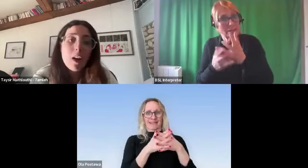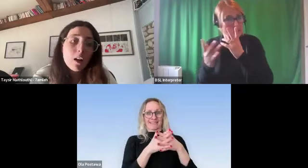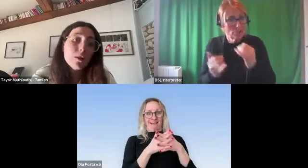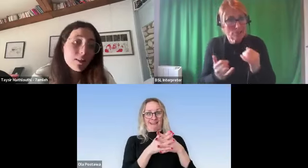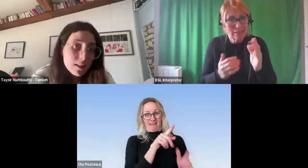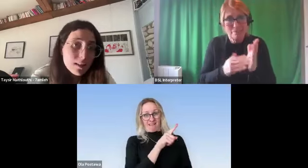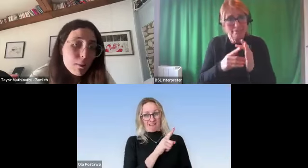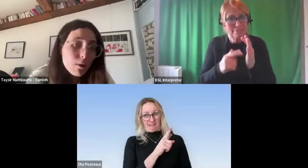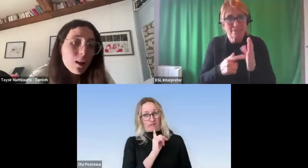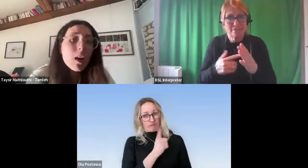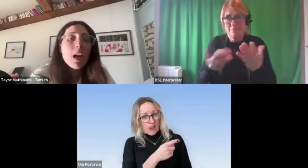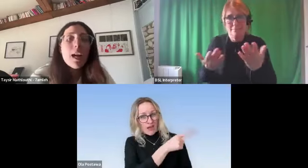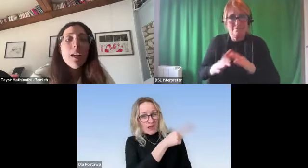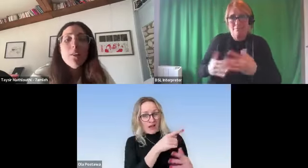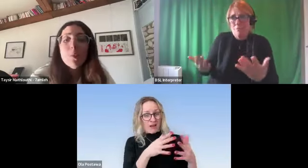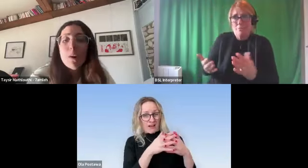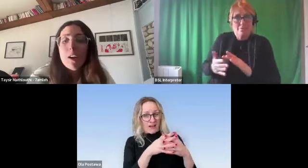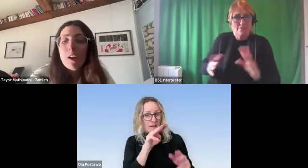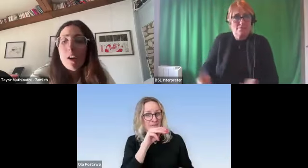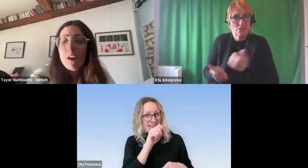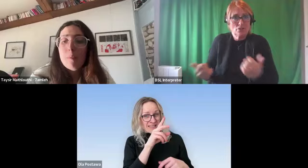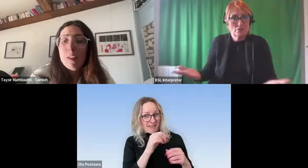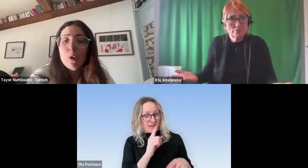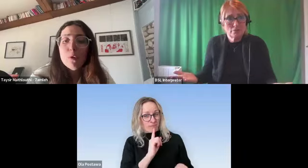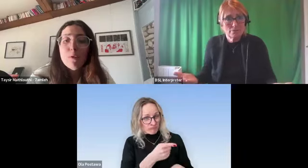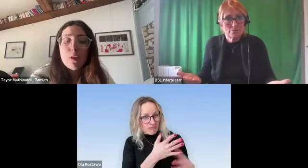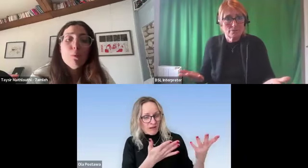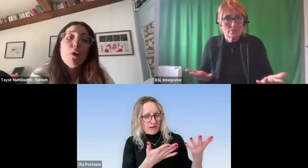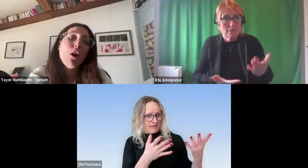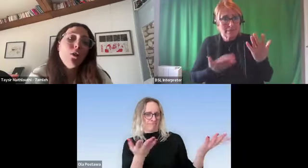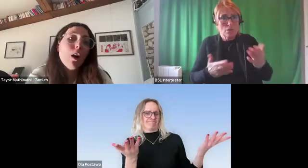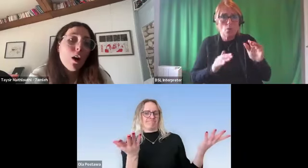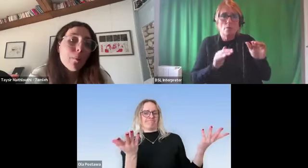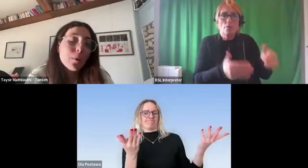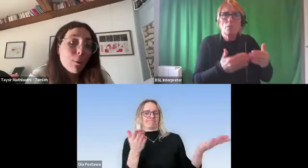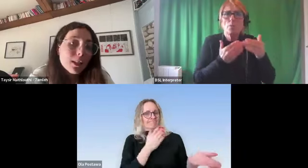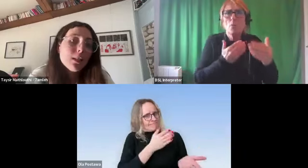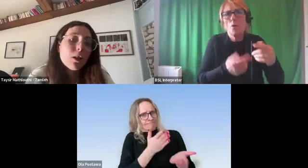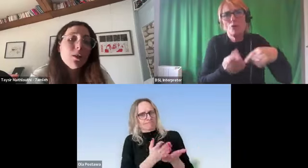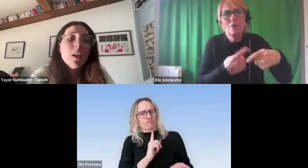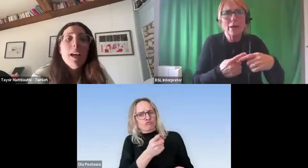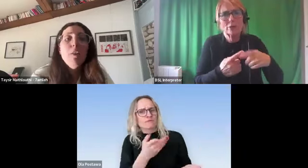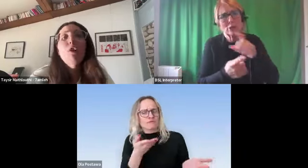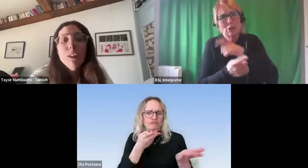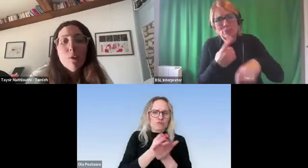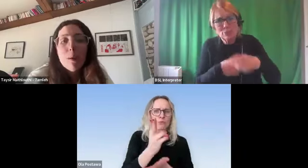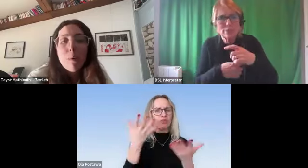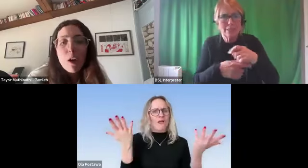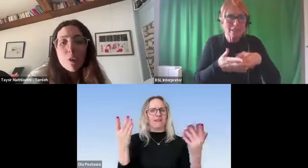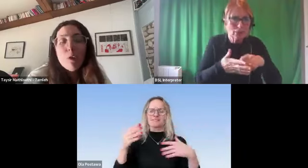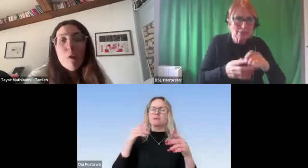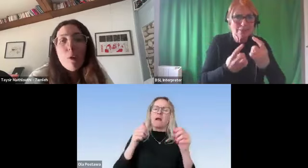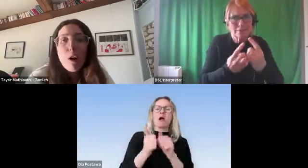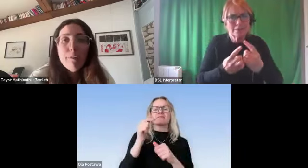at Meta doesn't exist anymore, and where they want to focus more on community nodes and, according